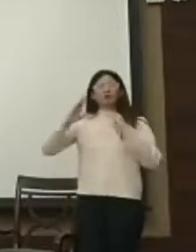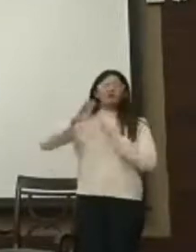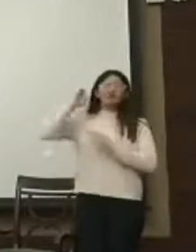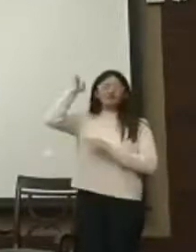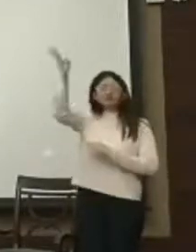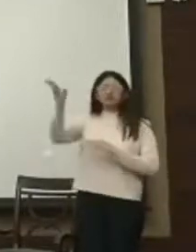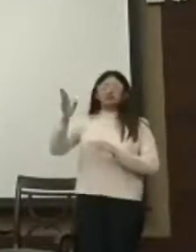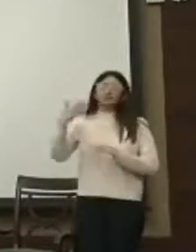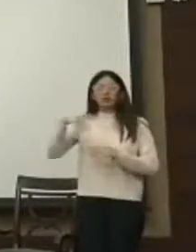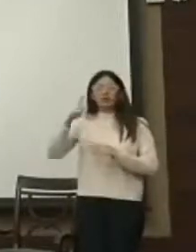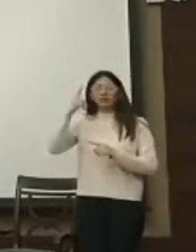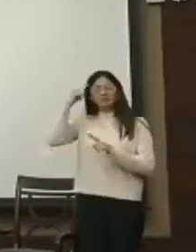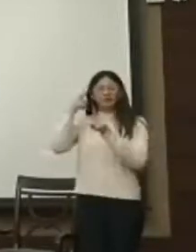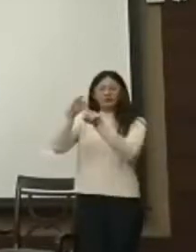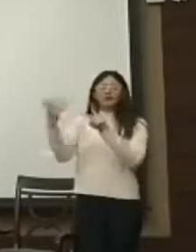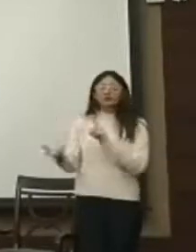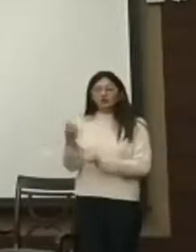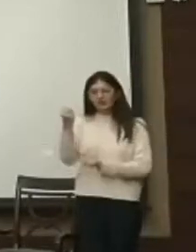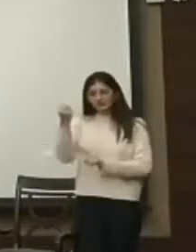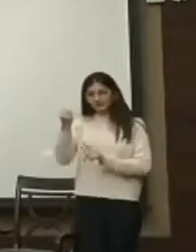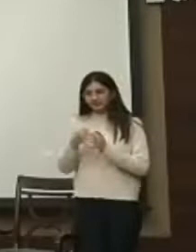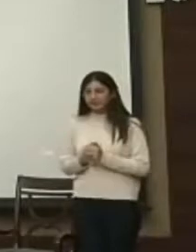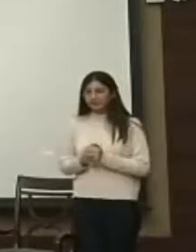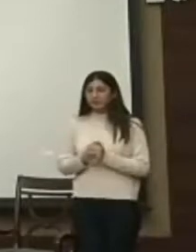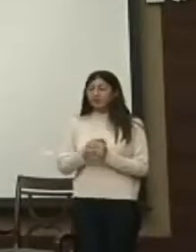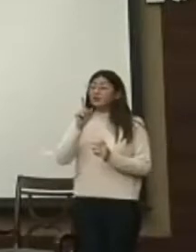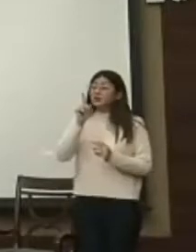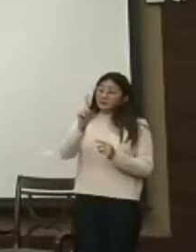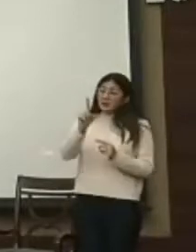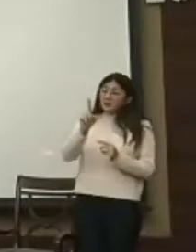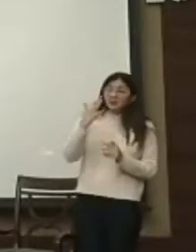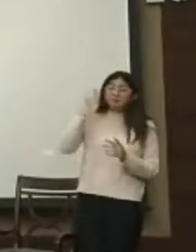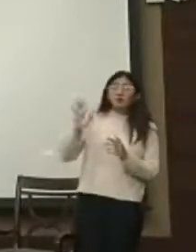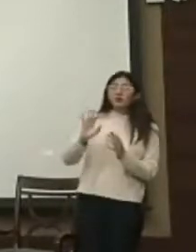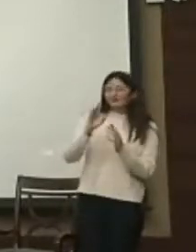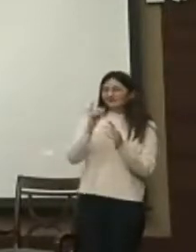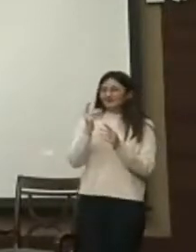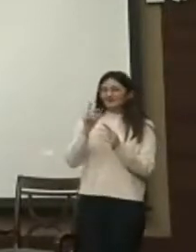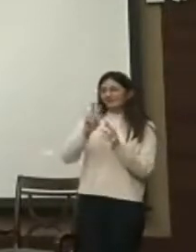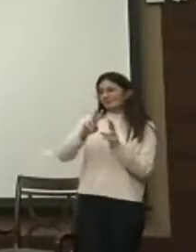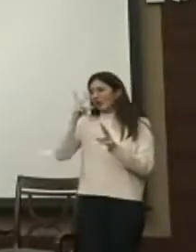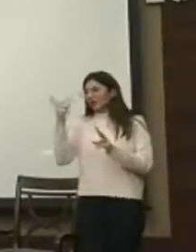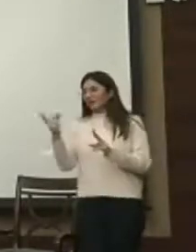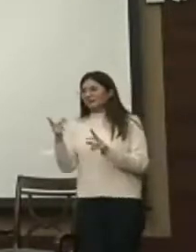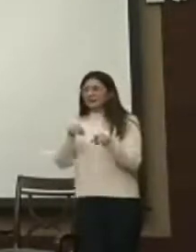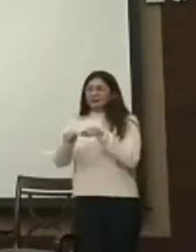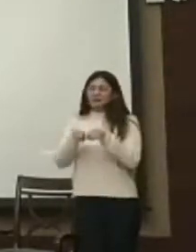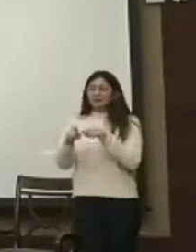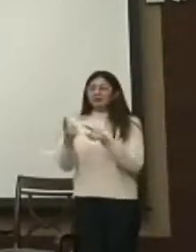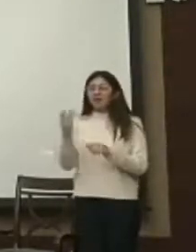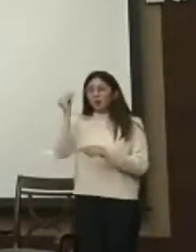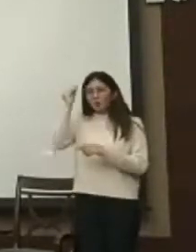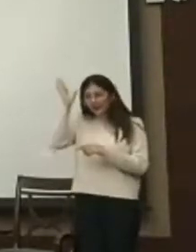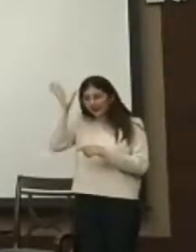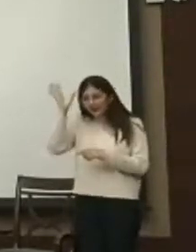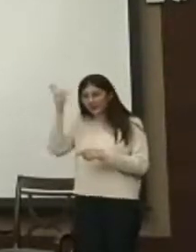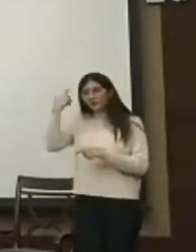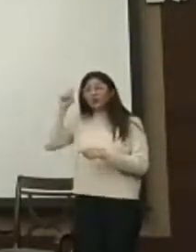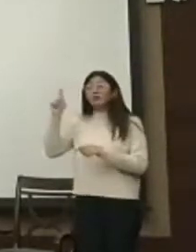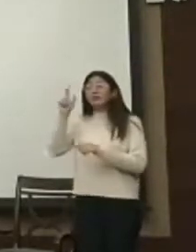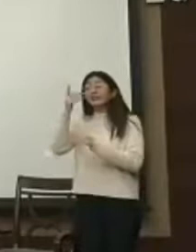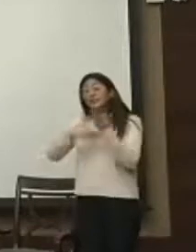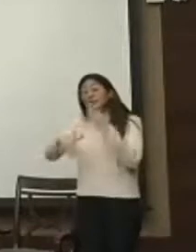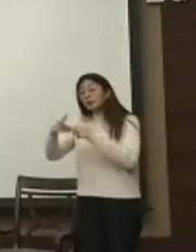objective. The flip side is equally important: awareness to persons with disabilities.